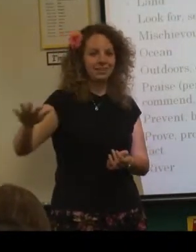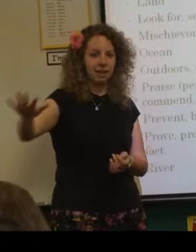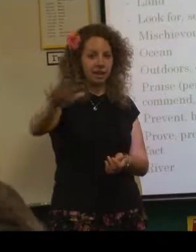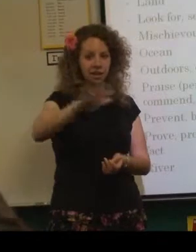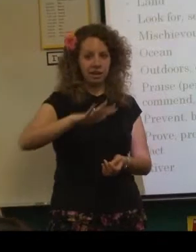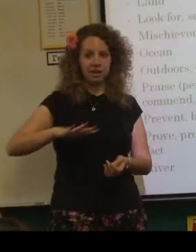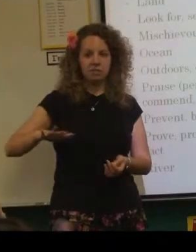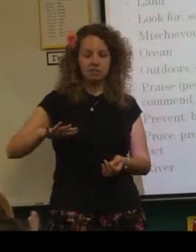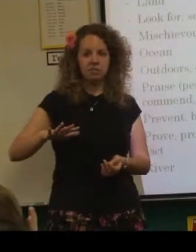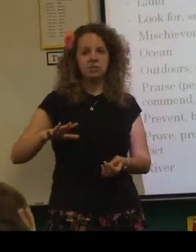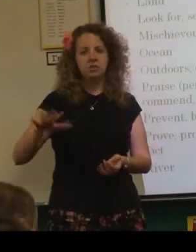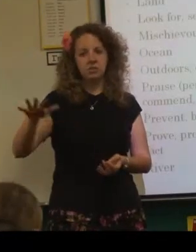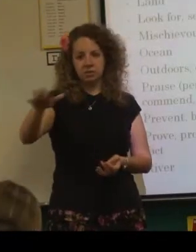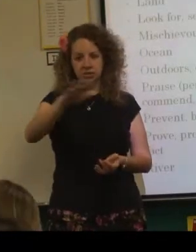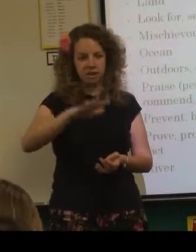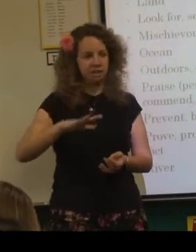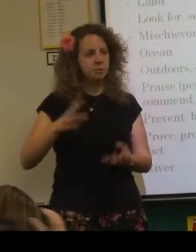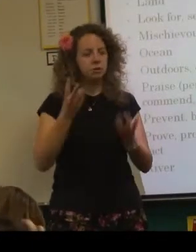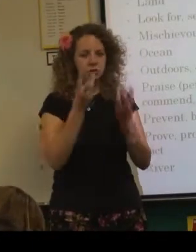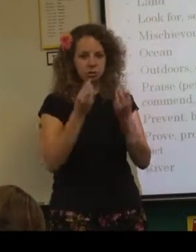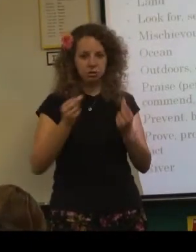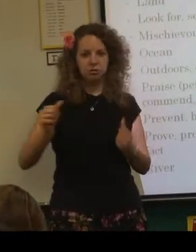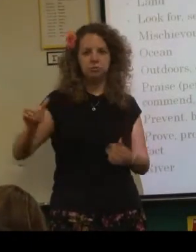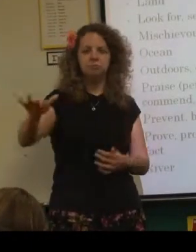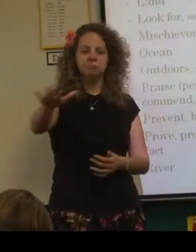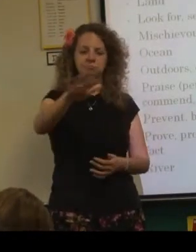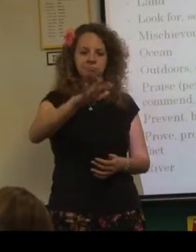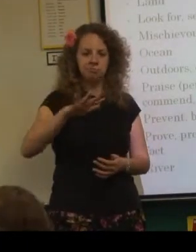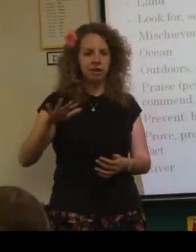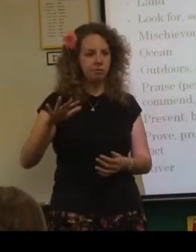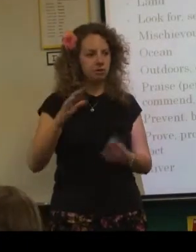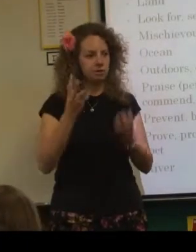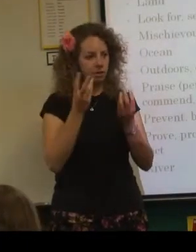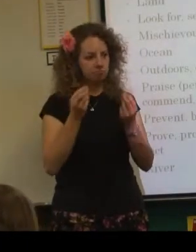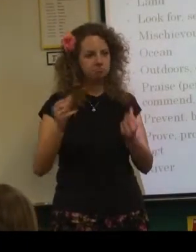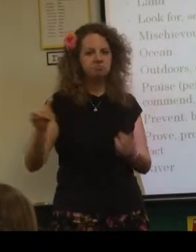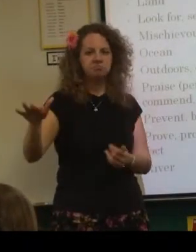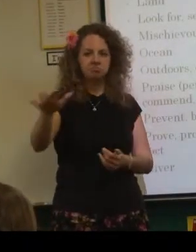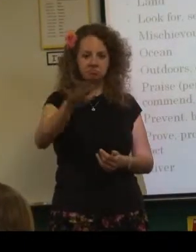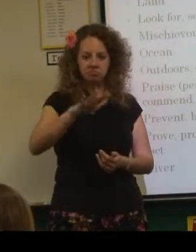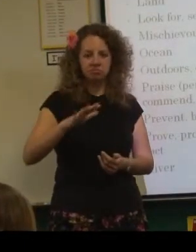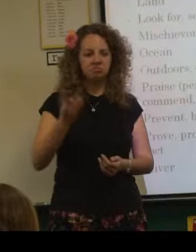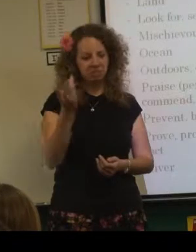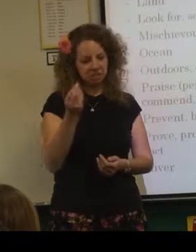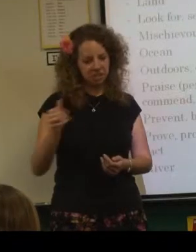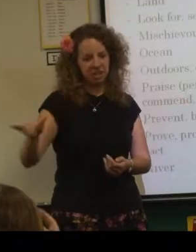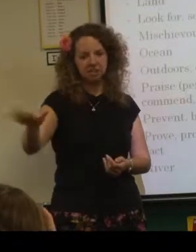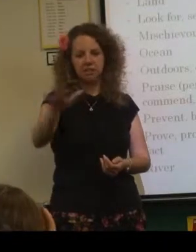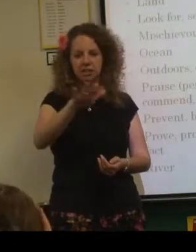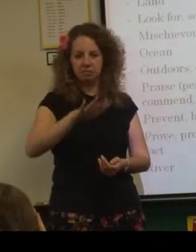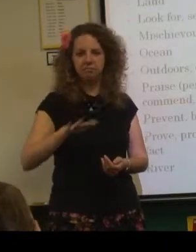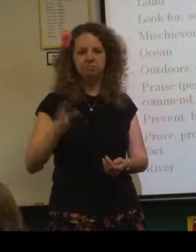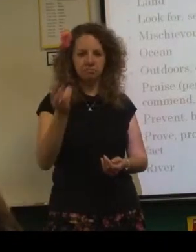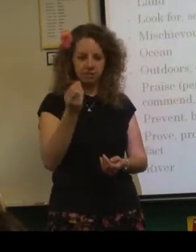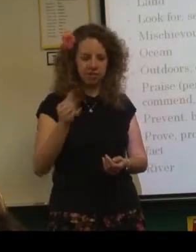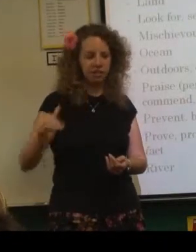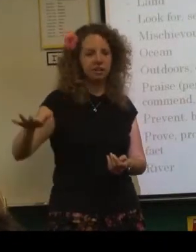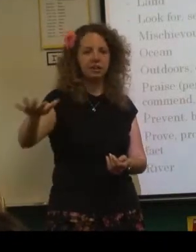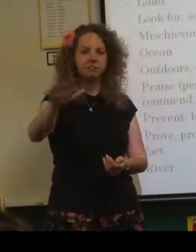that area or the land, but you could do that one as well. The land right there, that area.